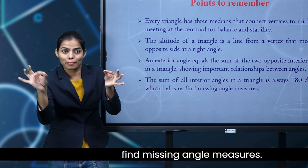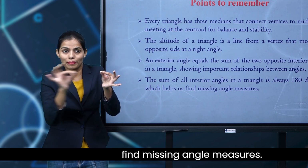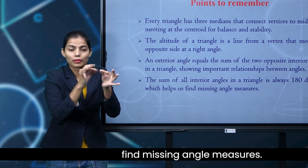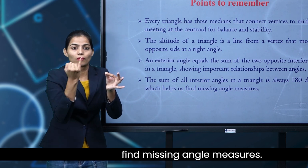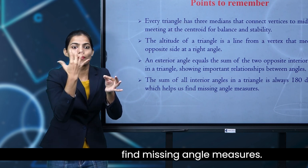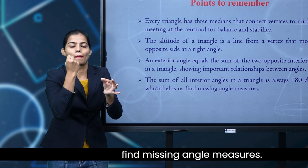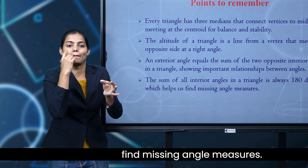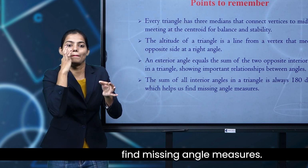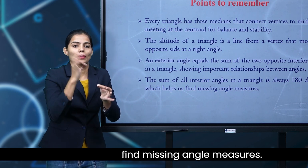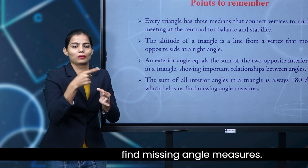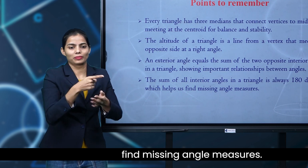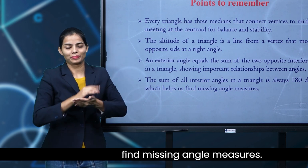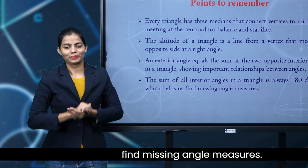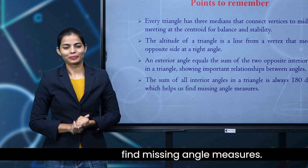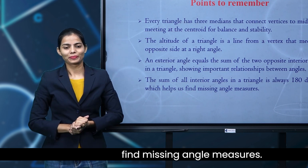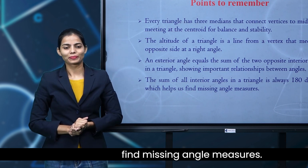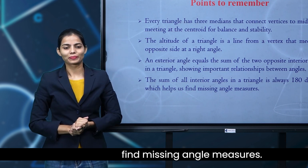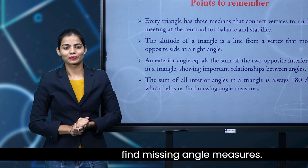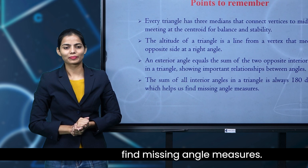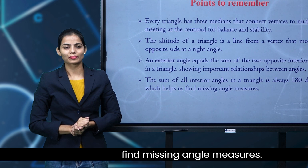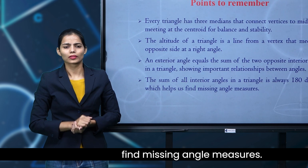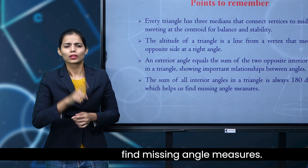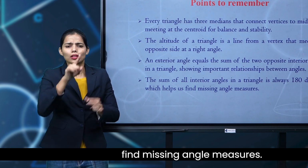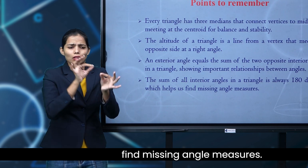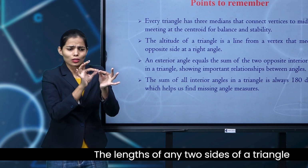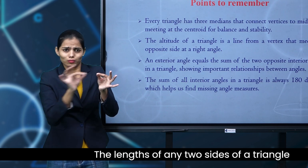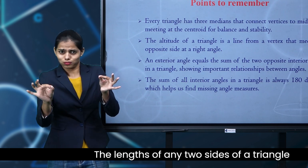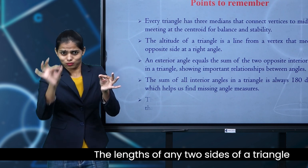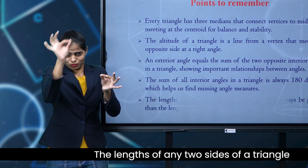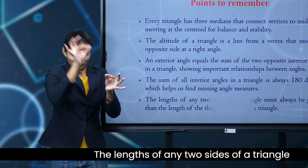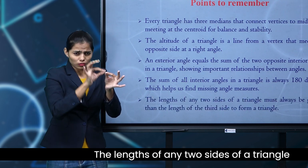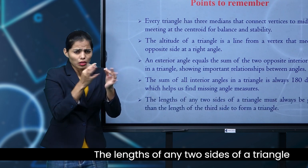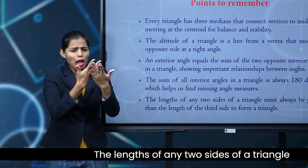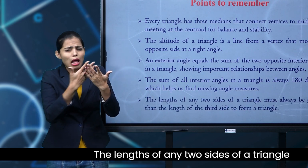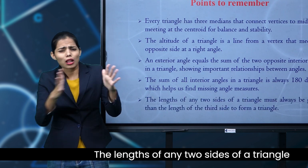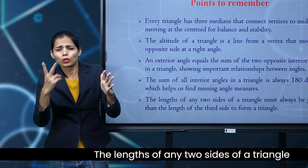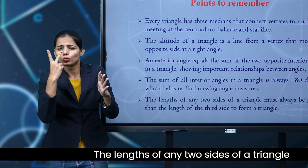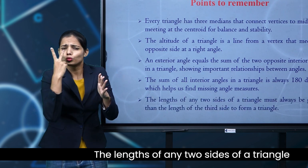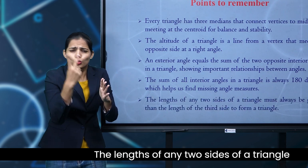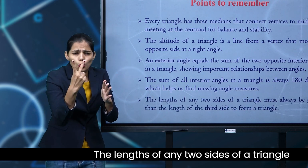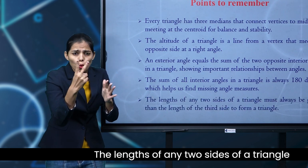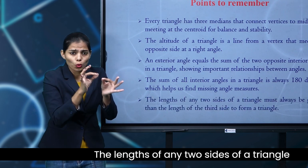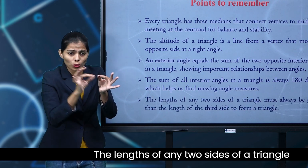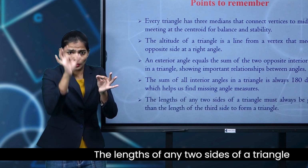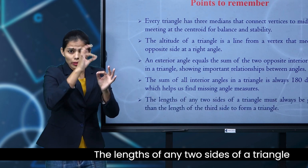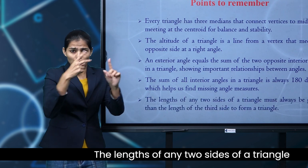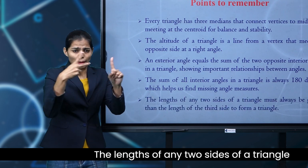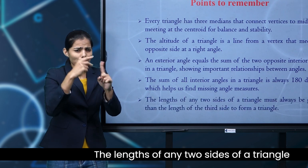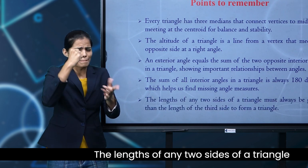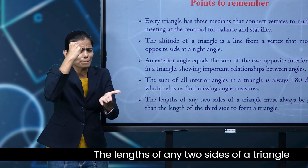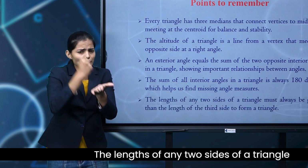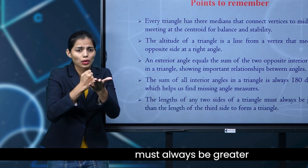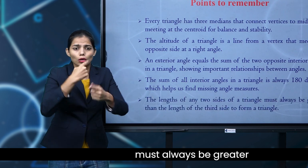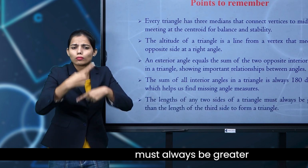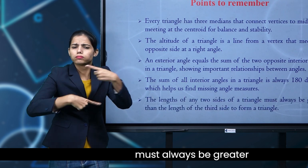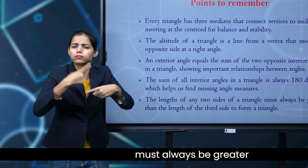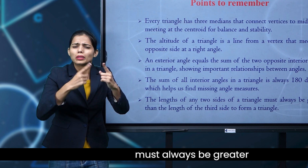missing angle measures. The length of any two sides of a triangle must always